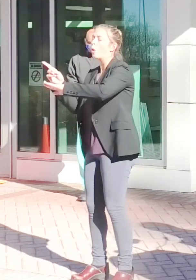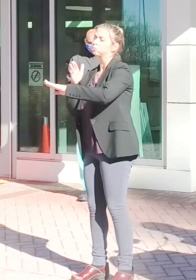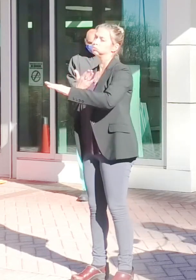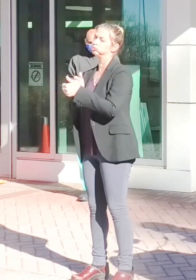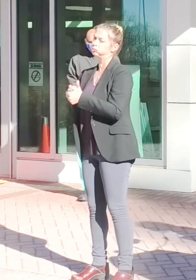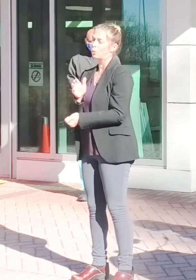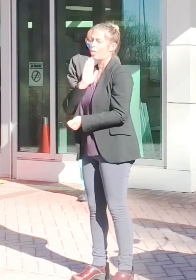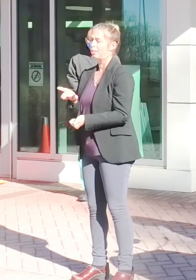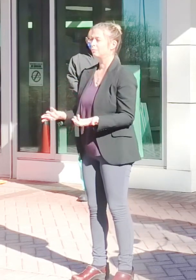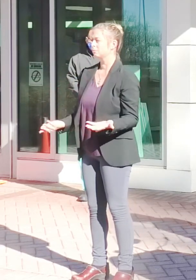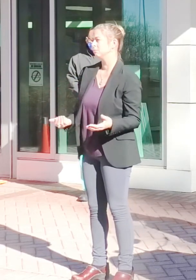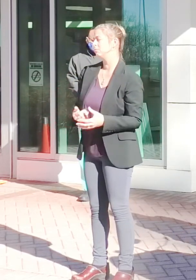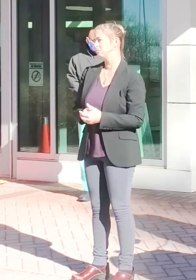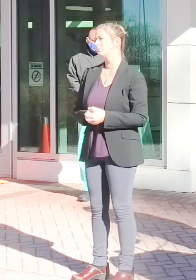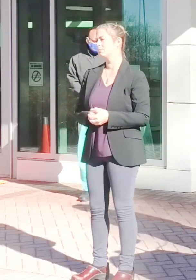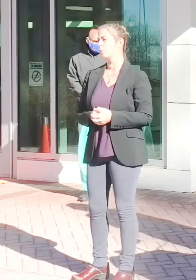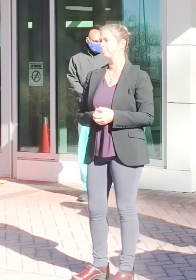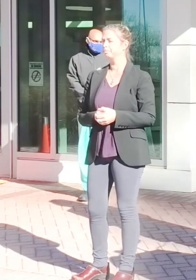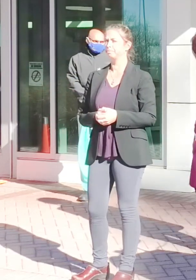continues.